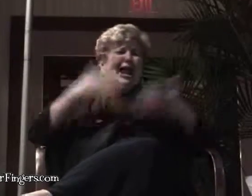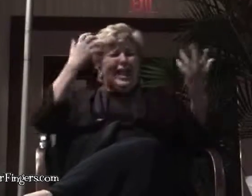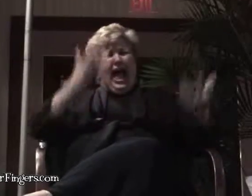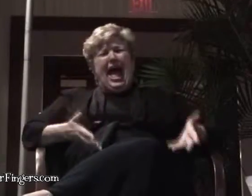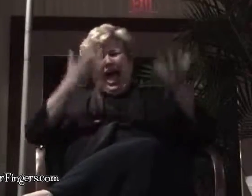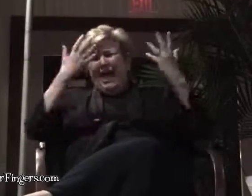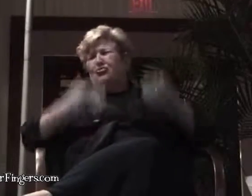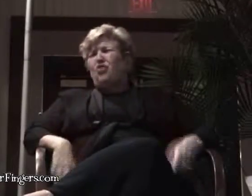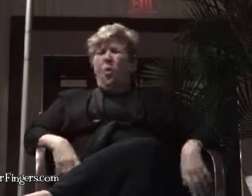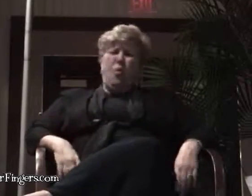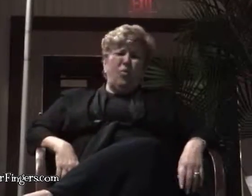know.